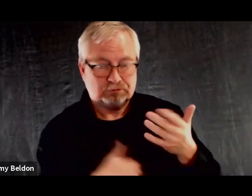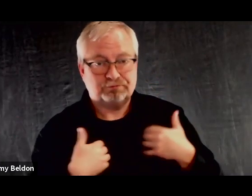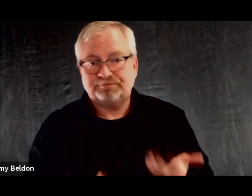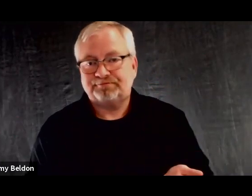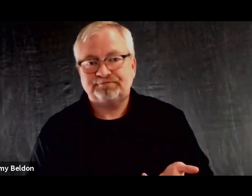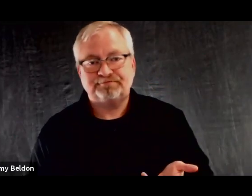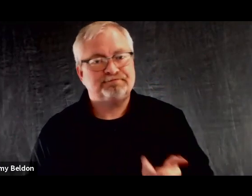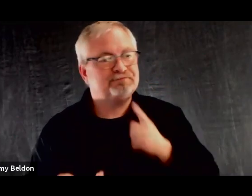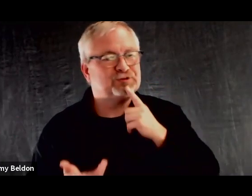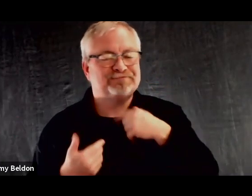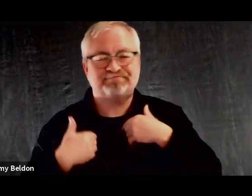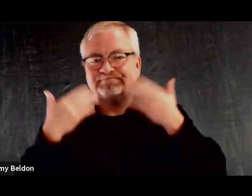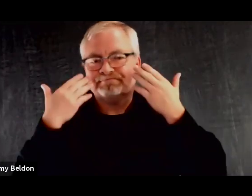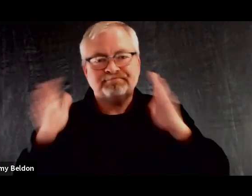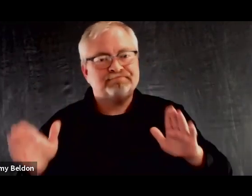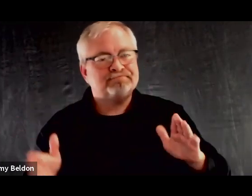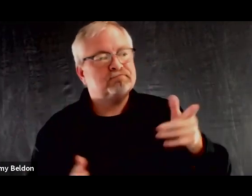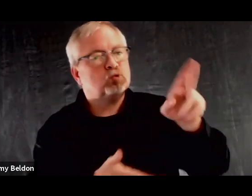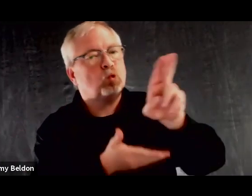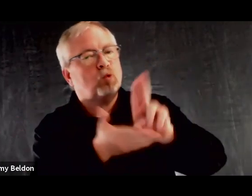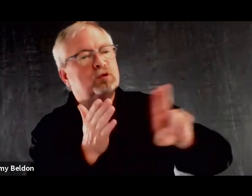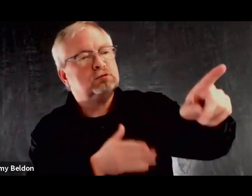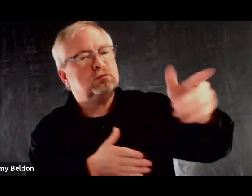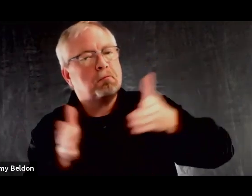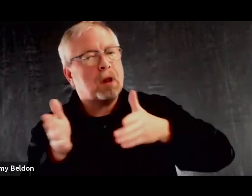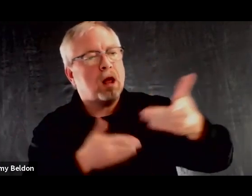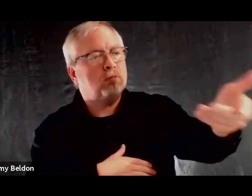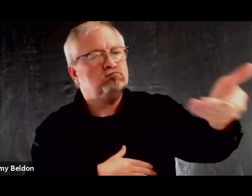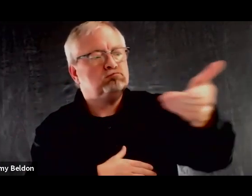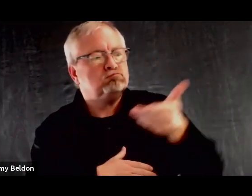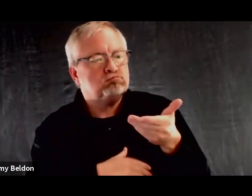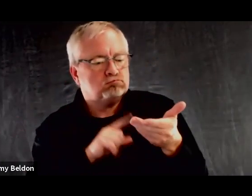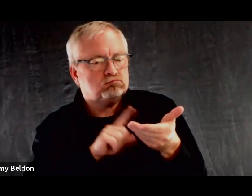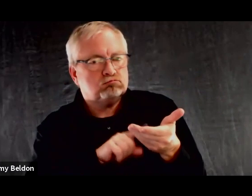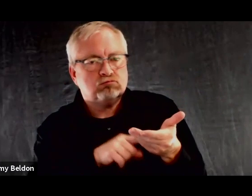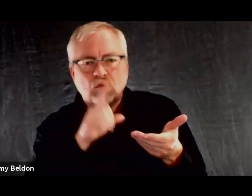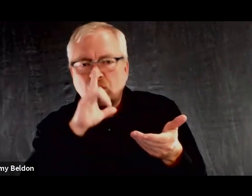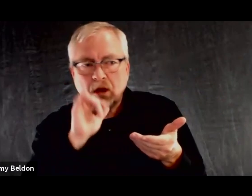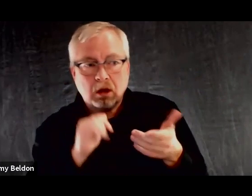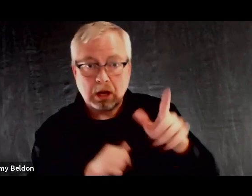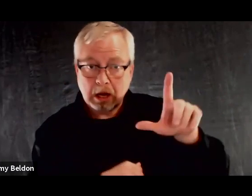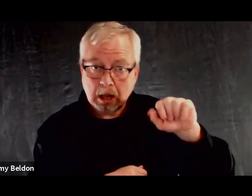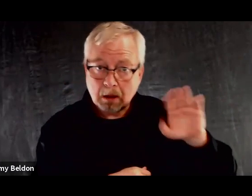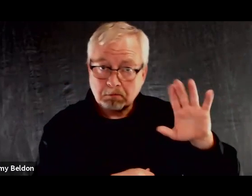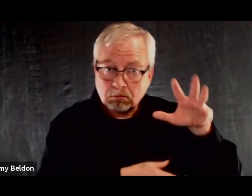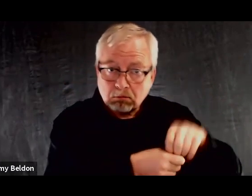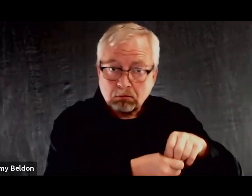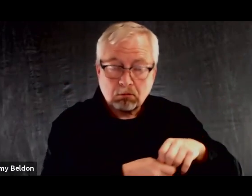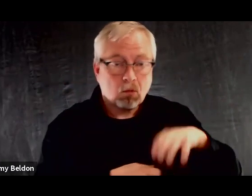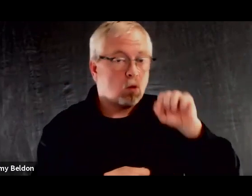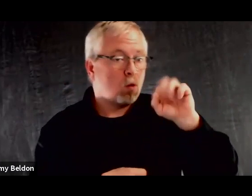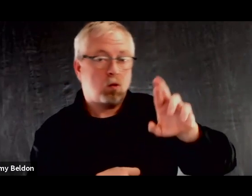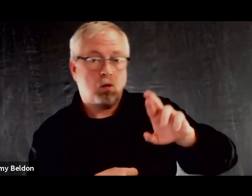U is proposing is just on the laboratory end or whether they're also proposing to do the front end of the process.